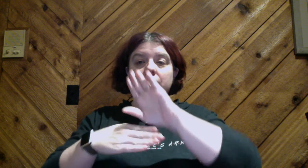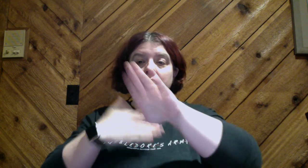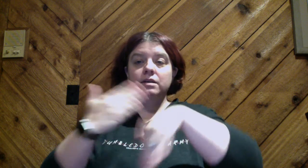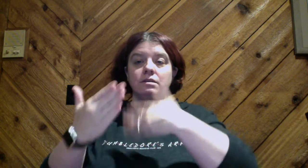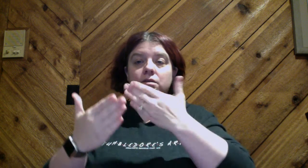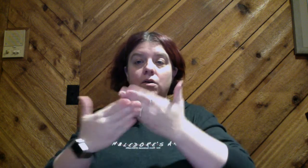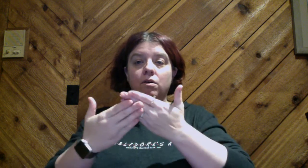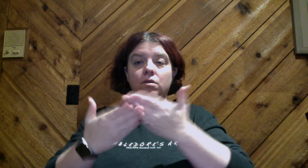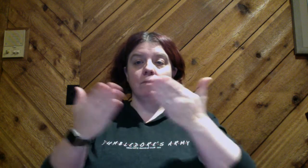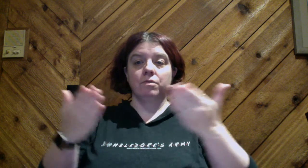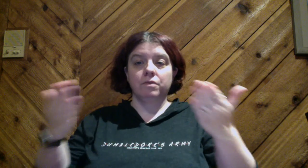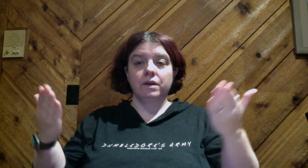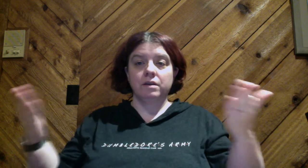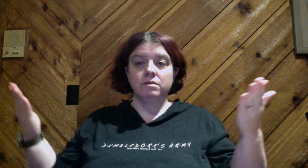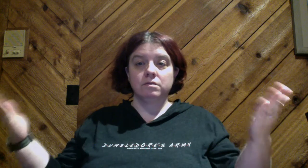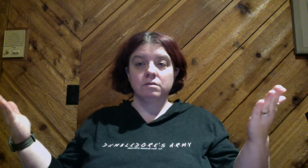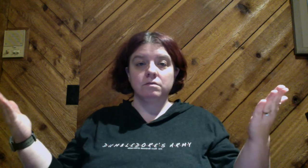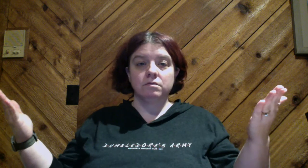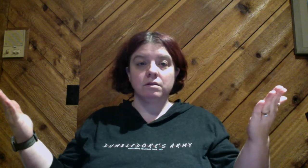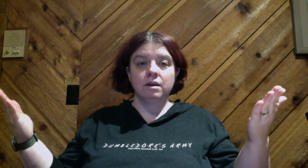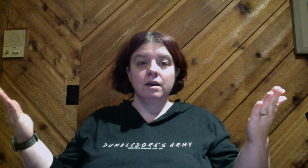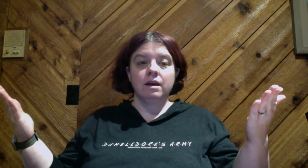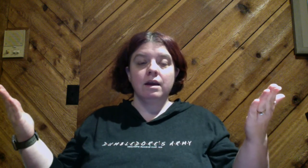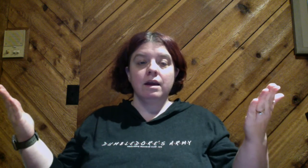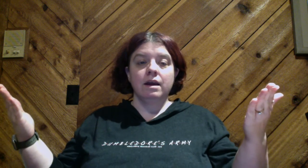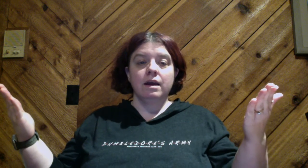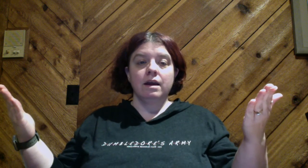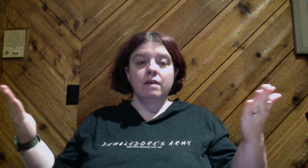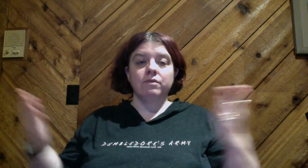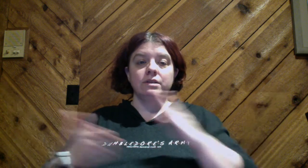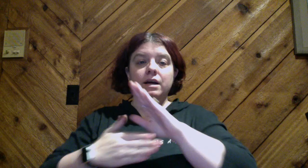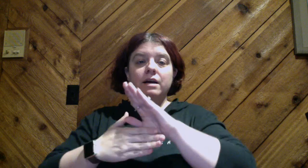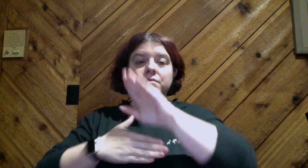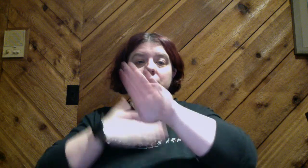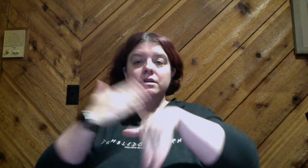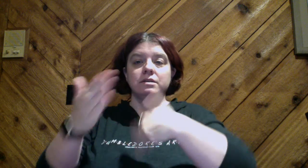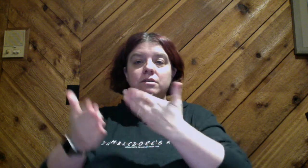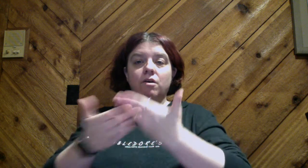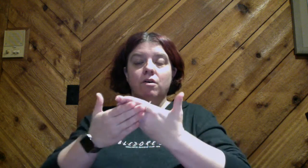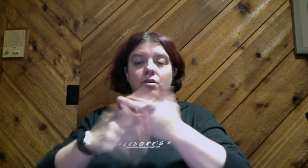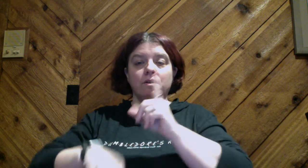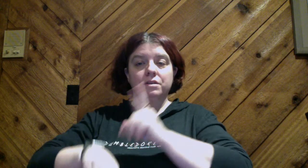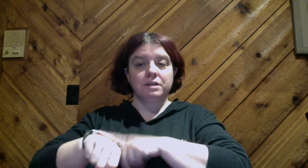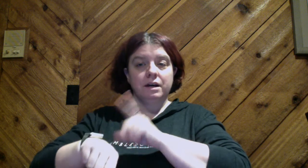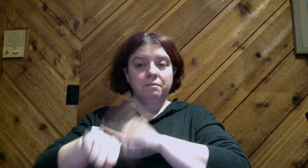Everything is all things. Every time is all the time.